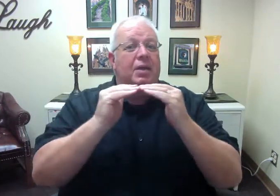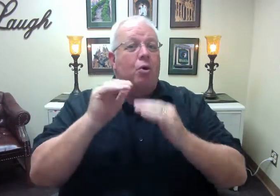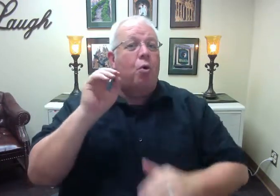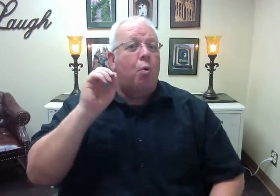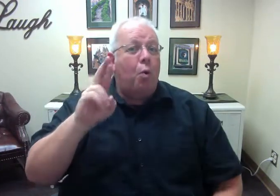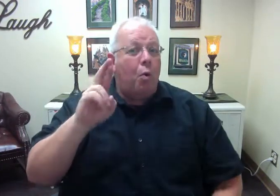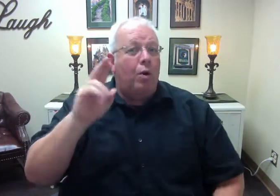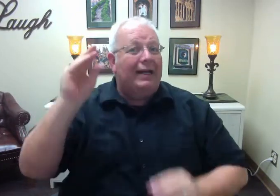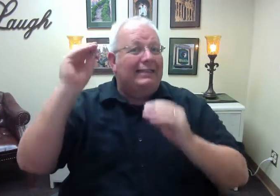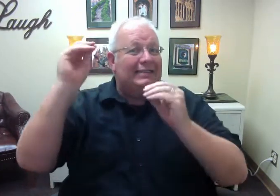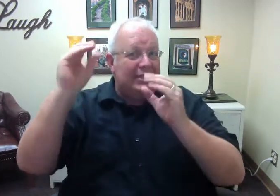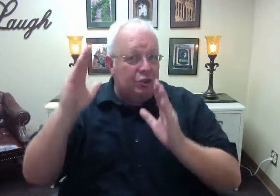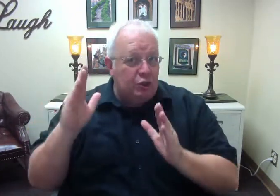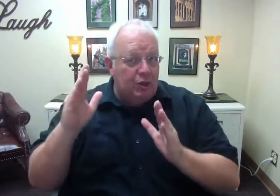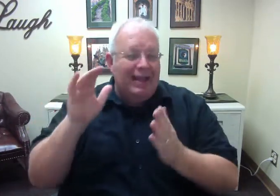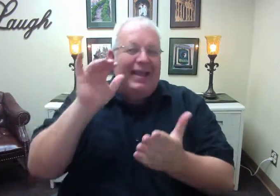learning occurs.